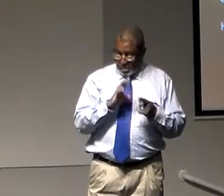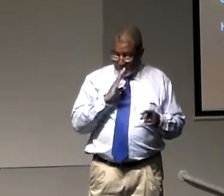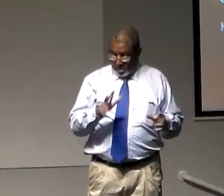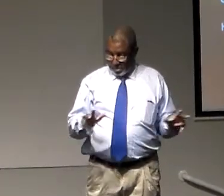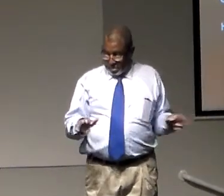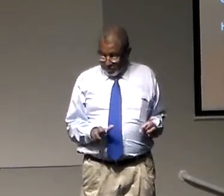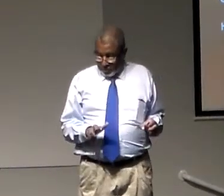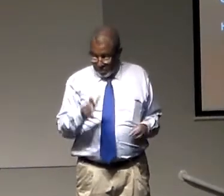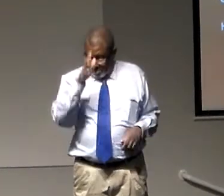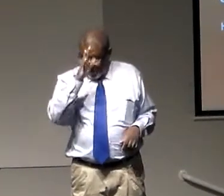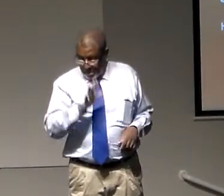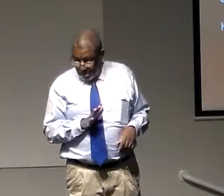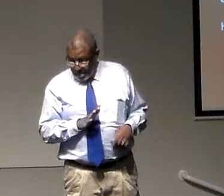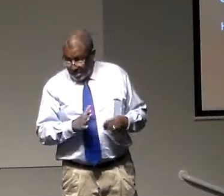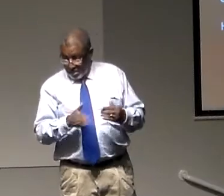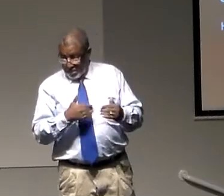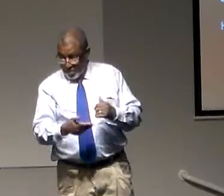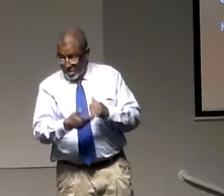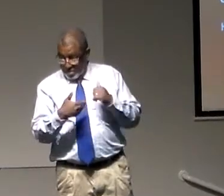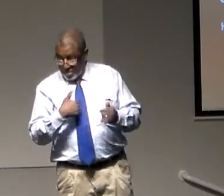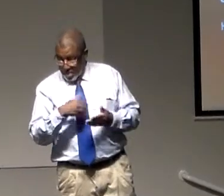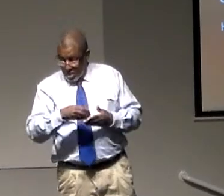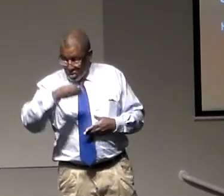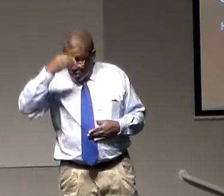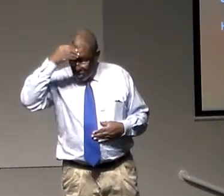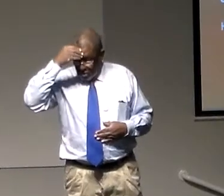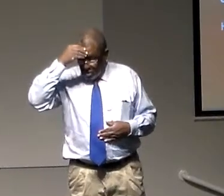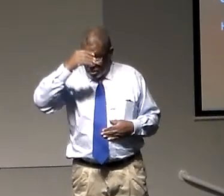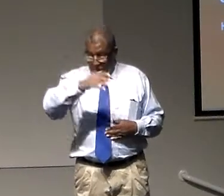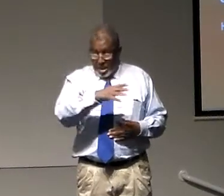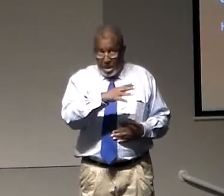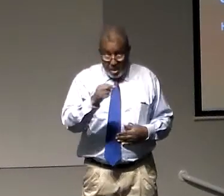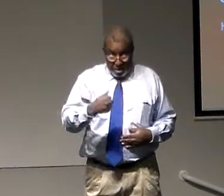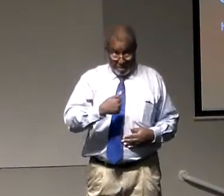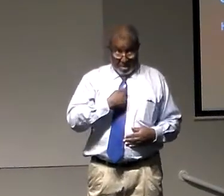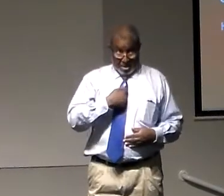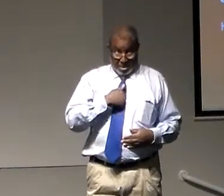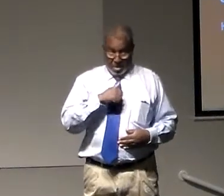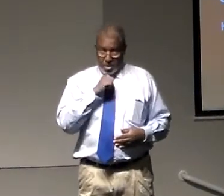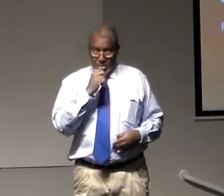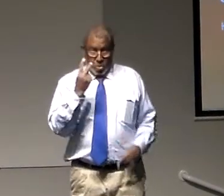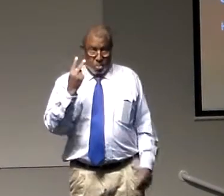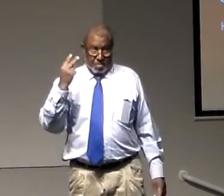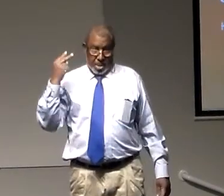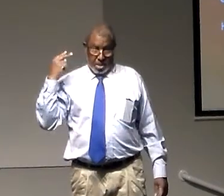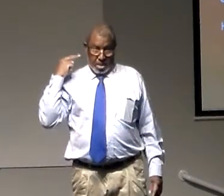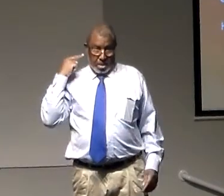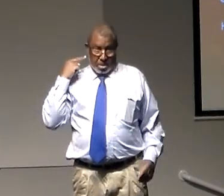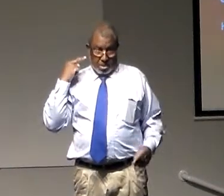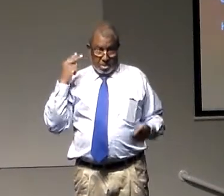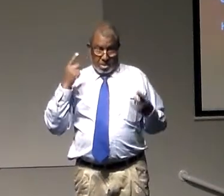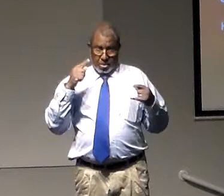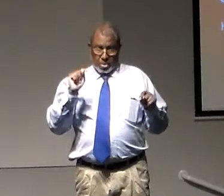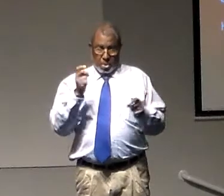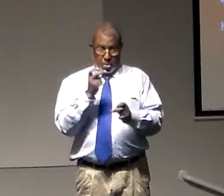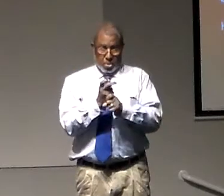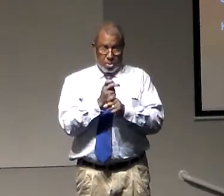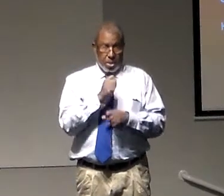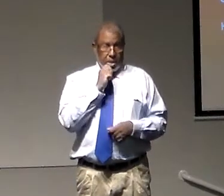it also helps me not to be a selfish man. It even helps me to learn and not to look back at any bad